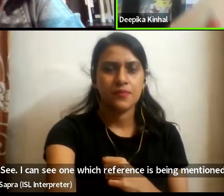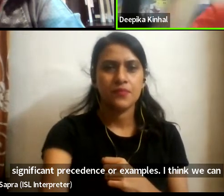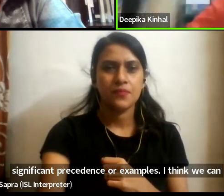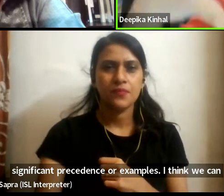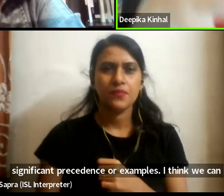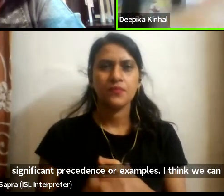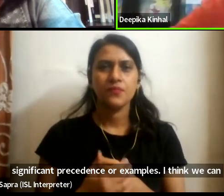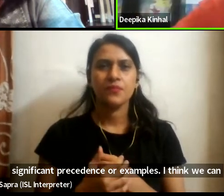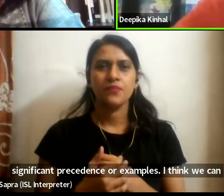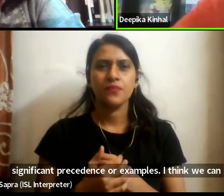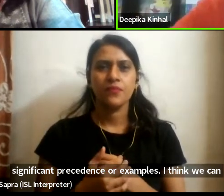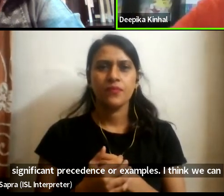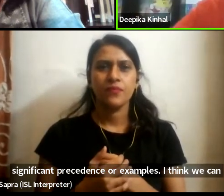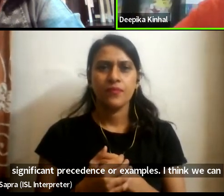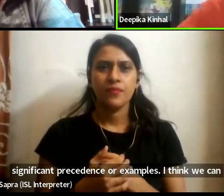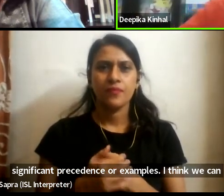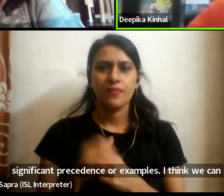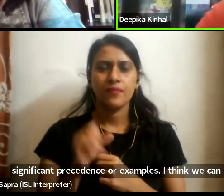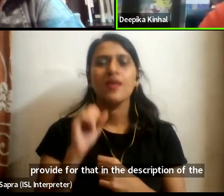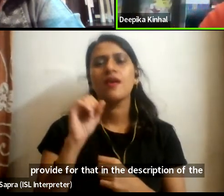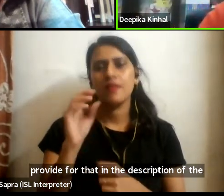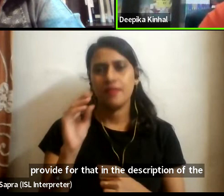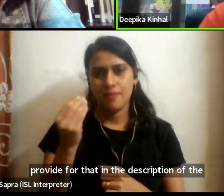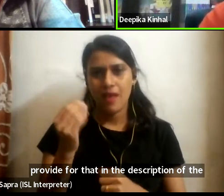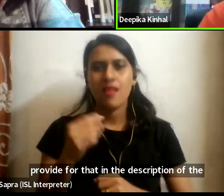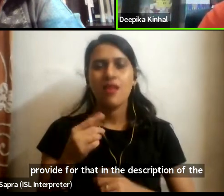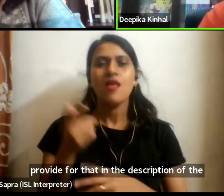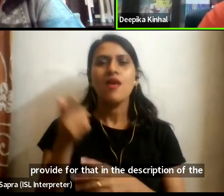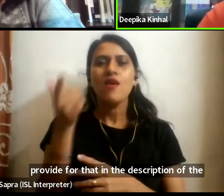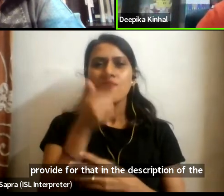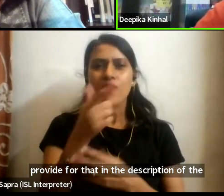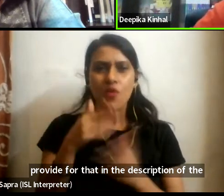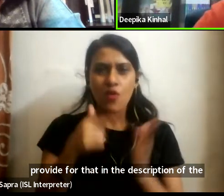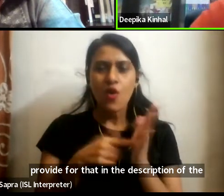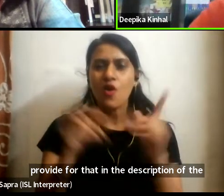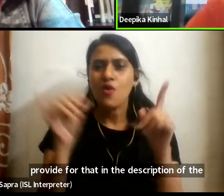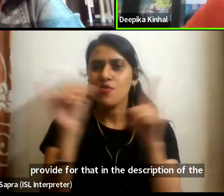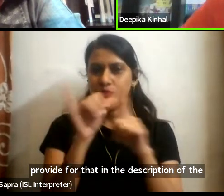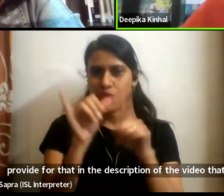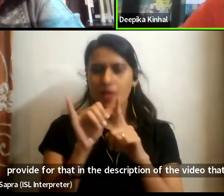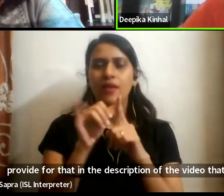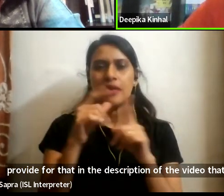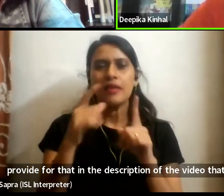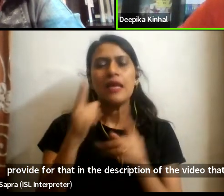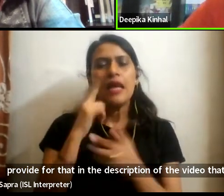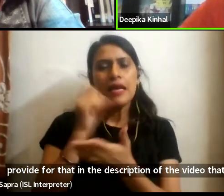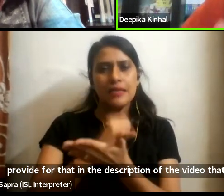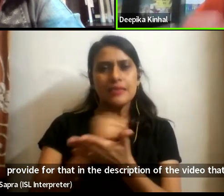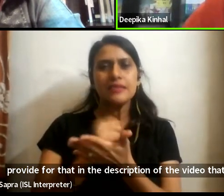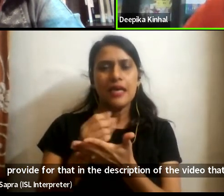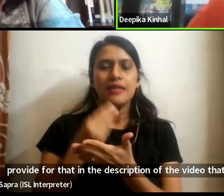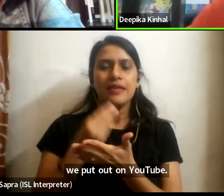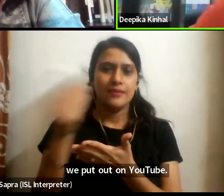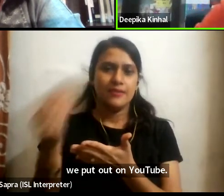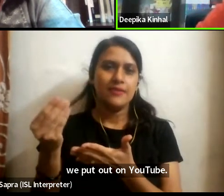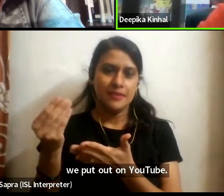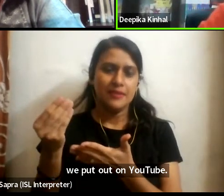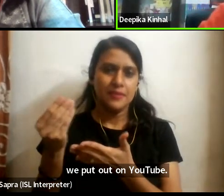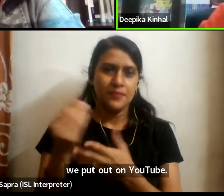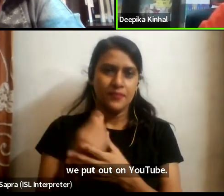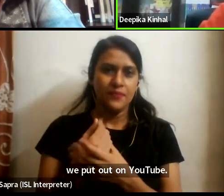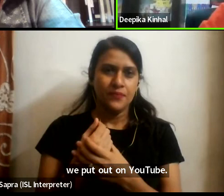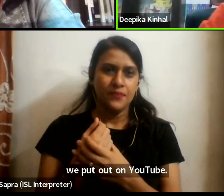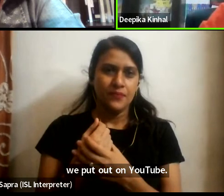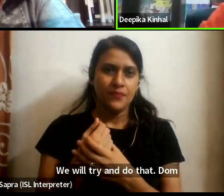in the description of the video that we put out on YouTube. We will try and do that, Mr. Azam,